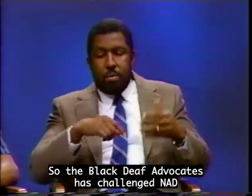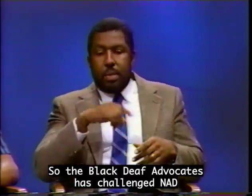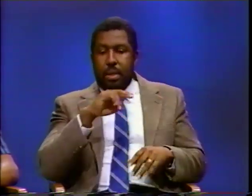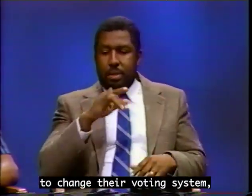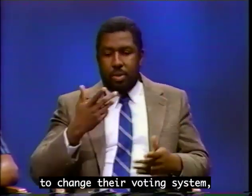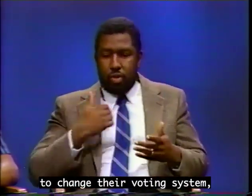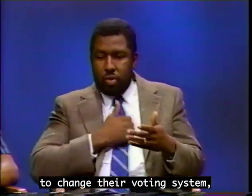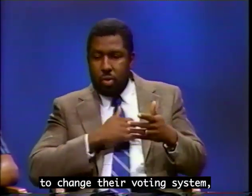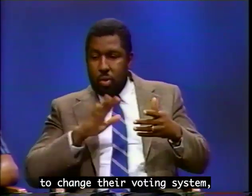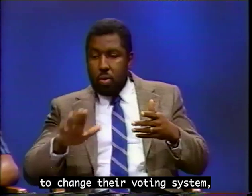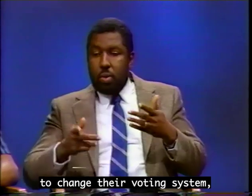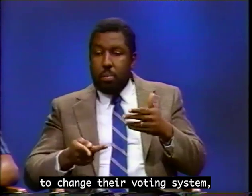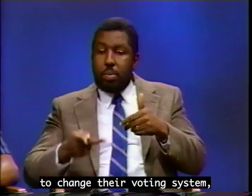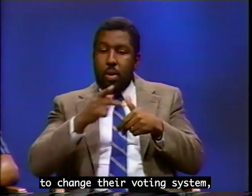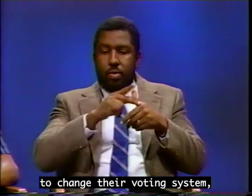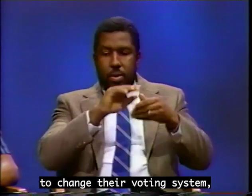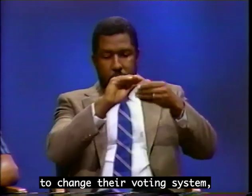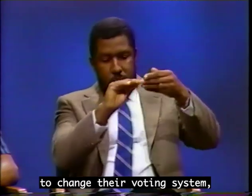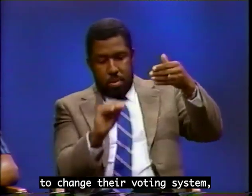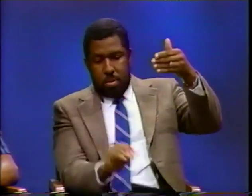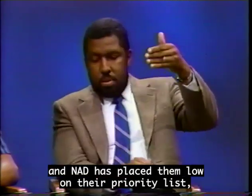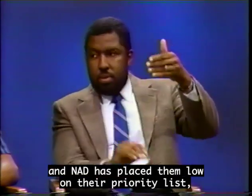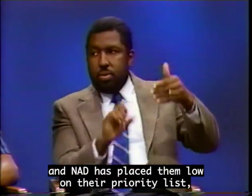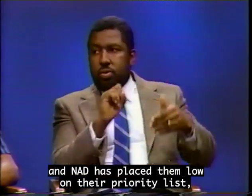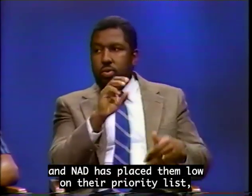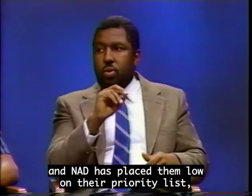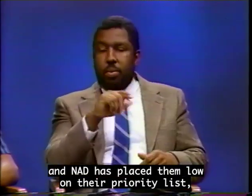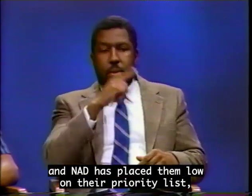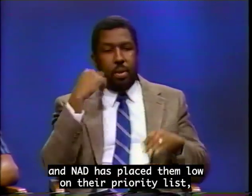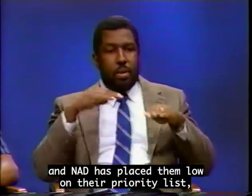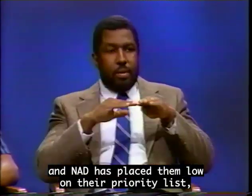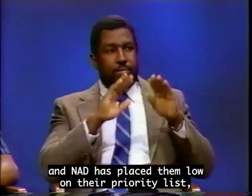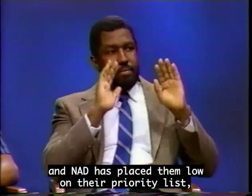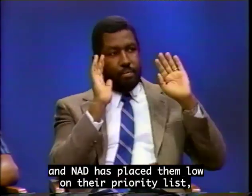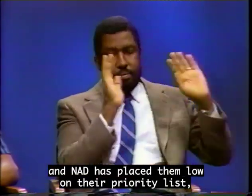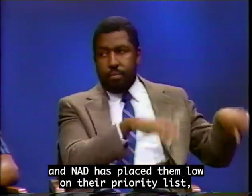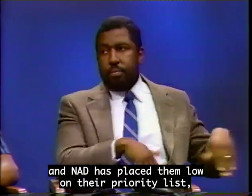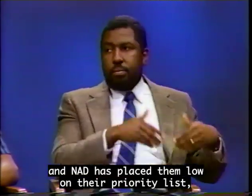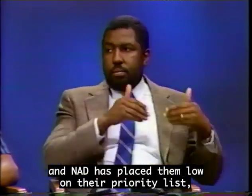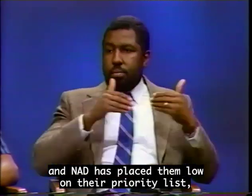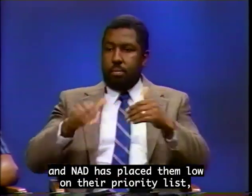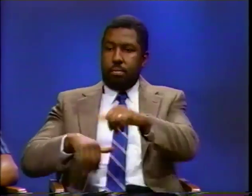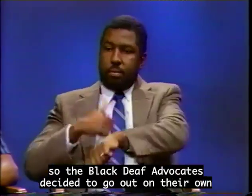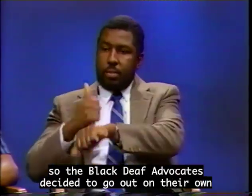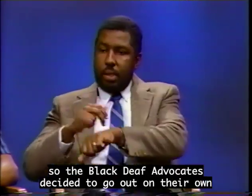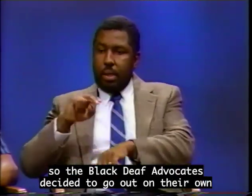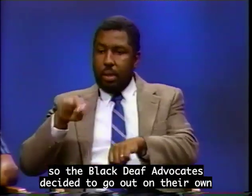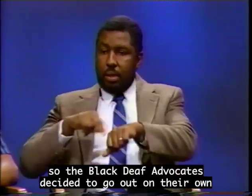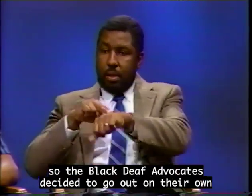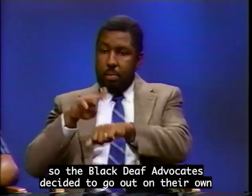NAD to change their voting system, and NAD has placed them low on their priority list. So the Black Deaf